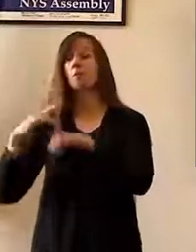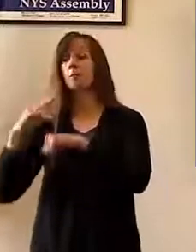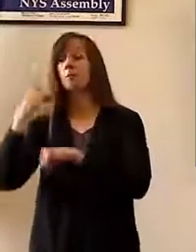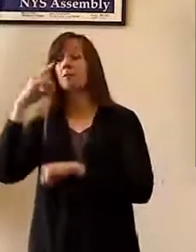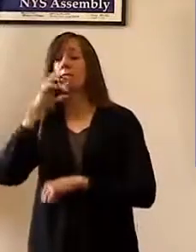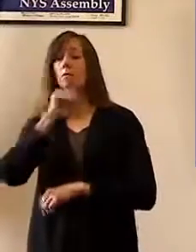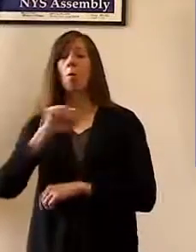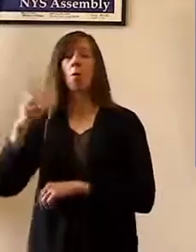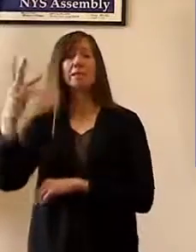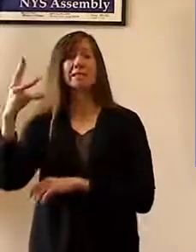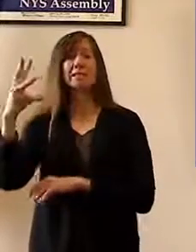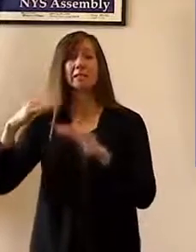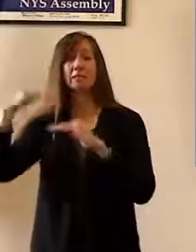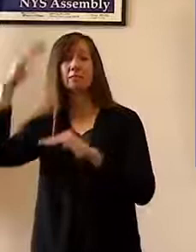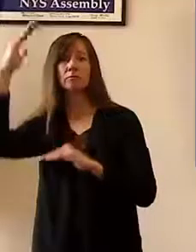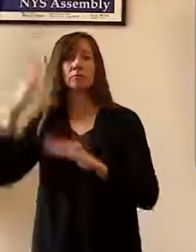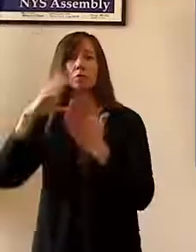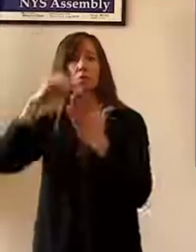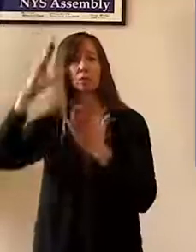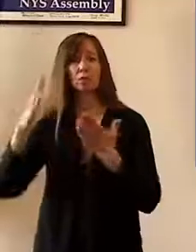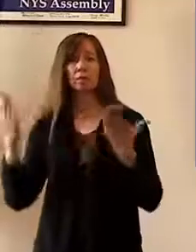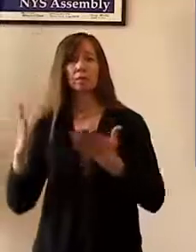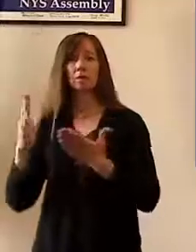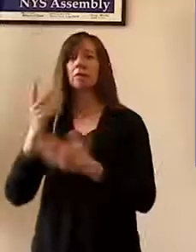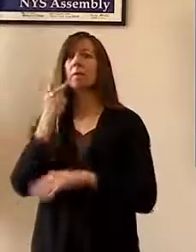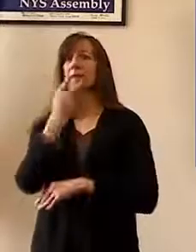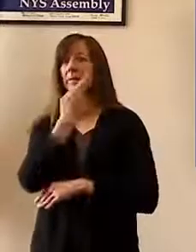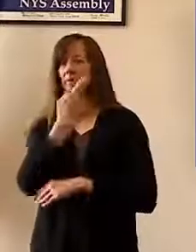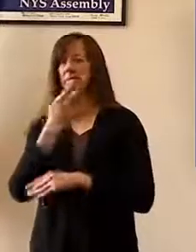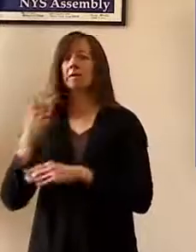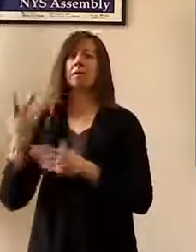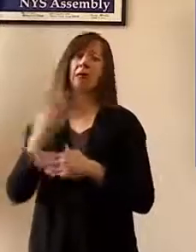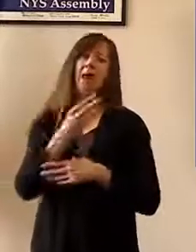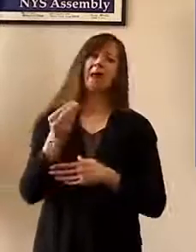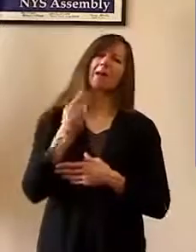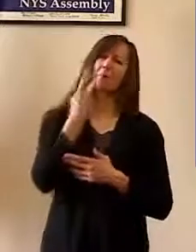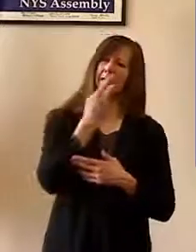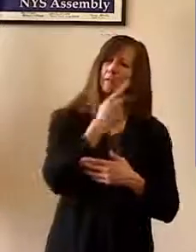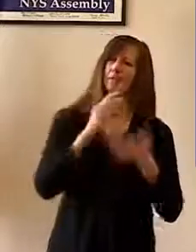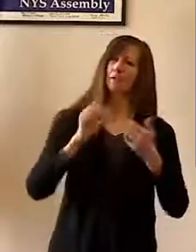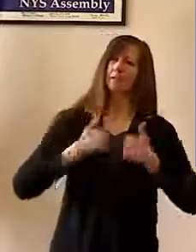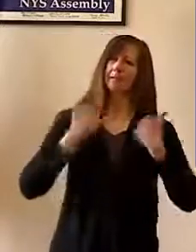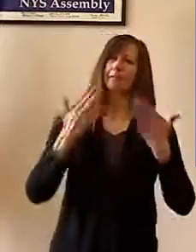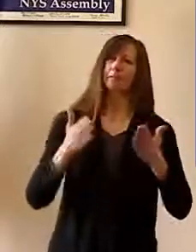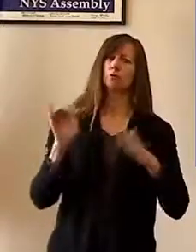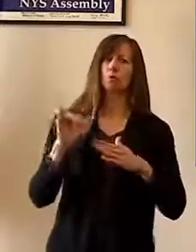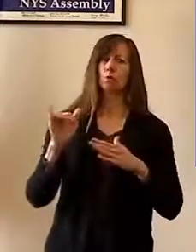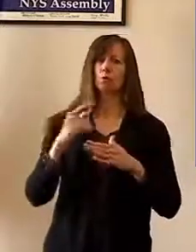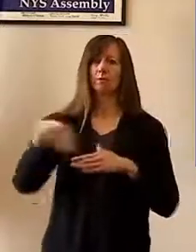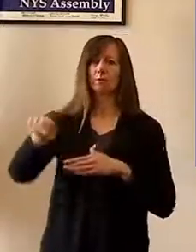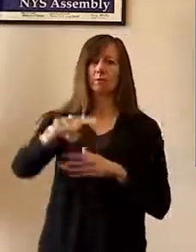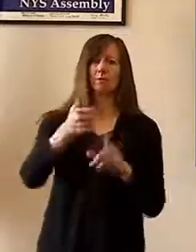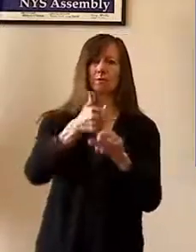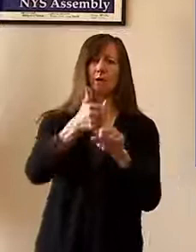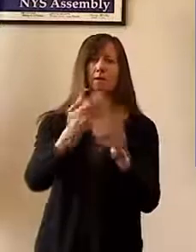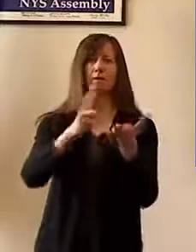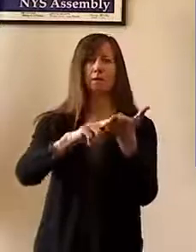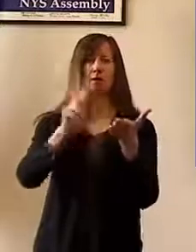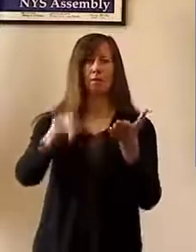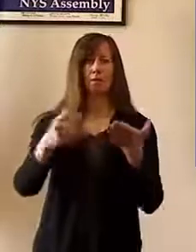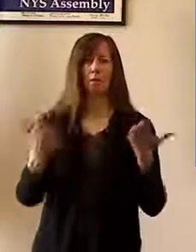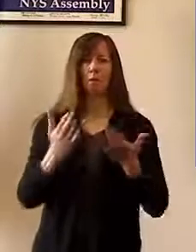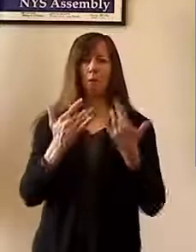City of Poughkeepsie School District and City of Poughkeepsie residents who signed up on the county's wait list. And you will be notified of the